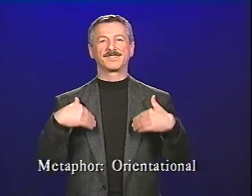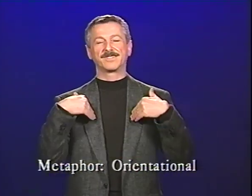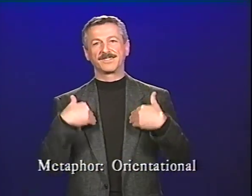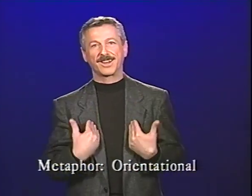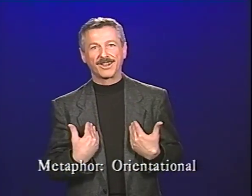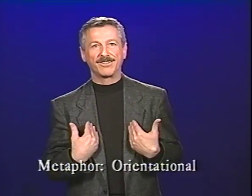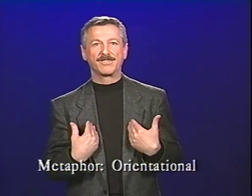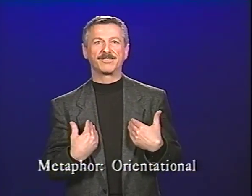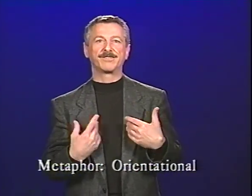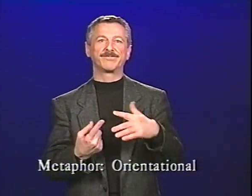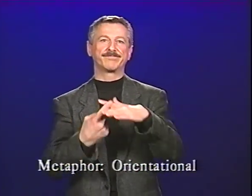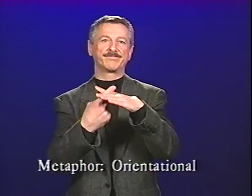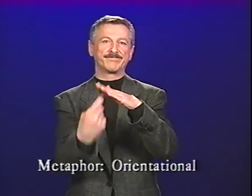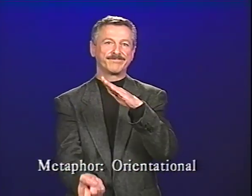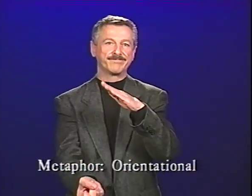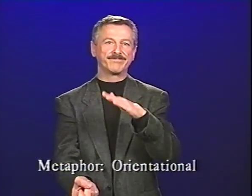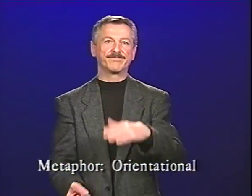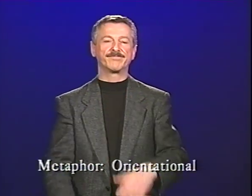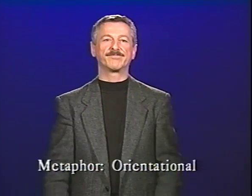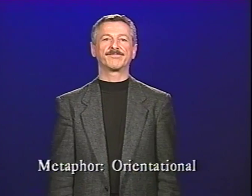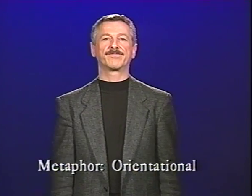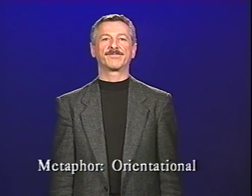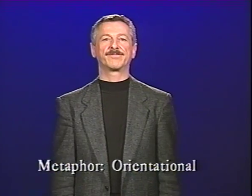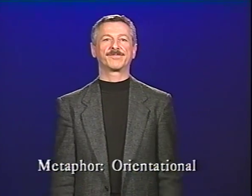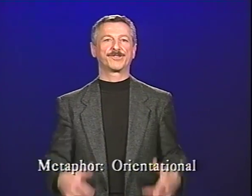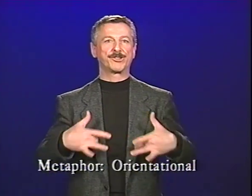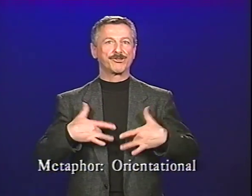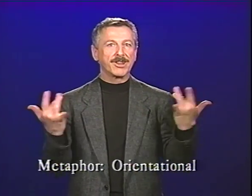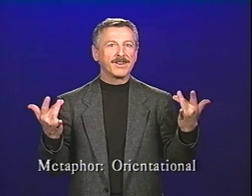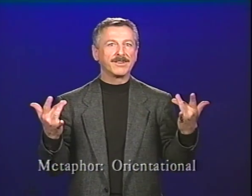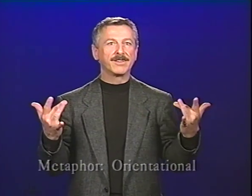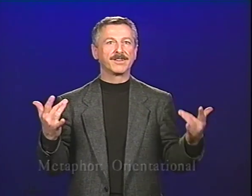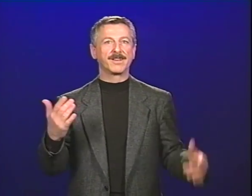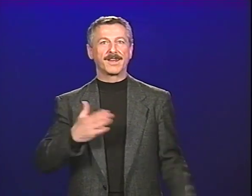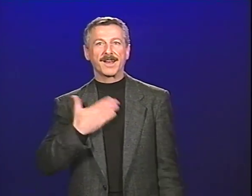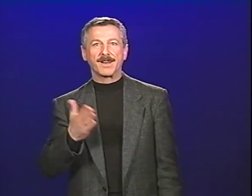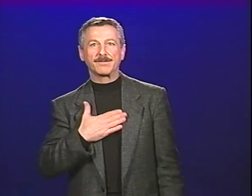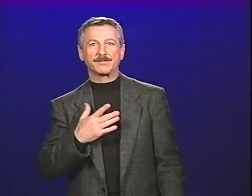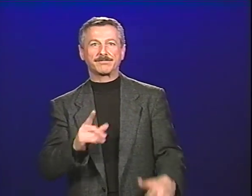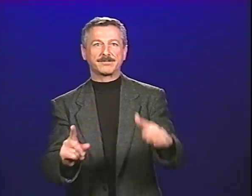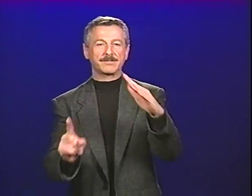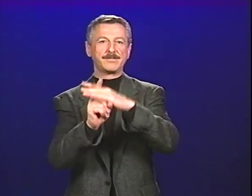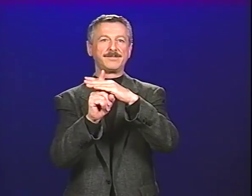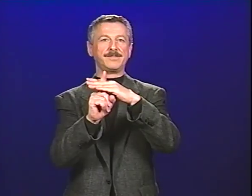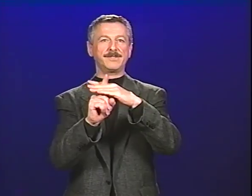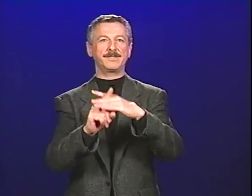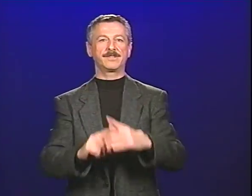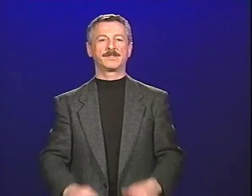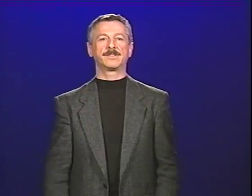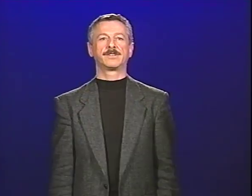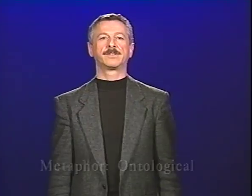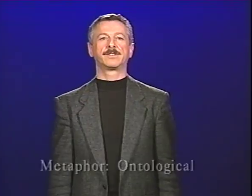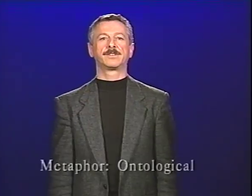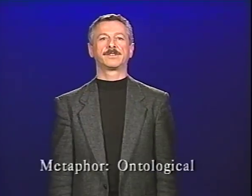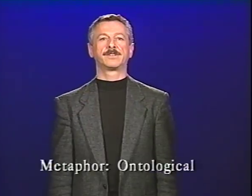depressed, tired, disappear, thrill, happy, appear.